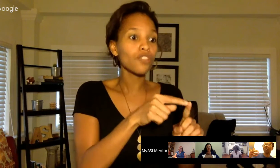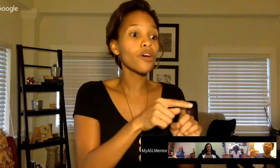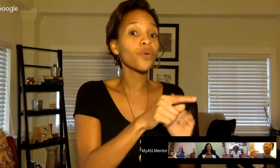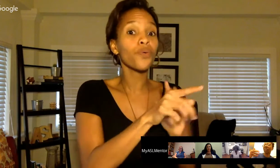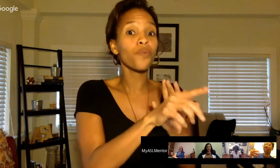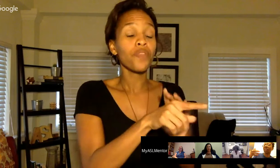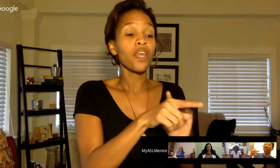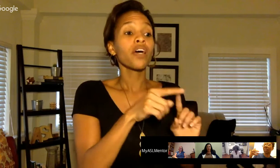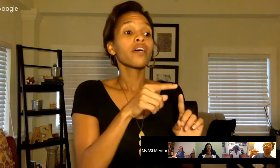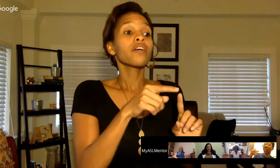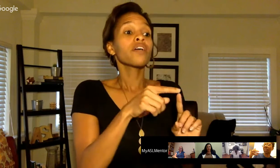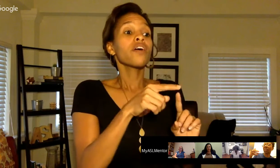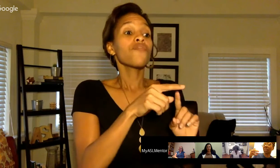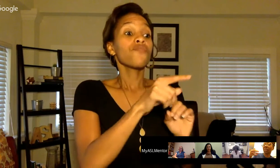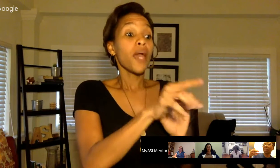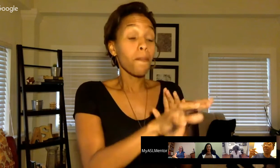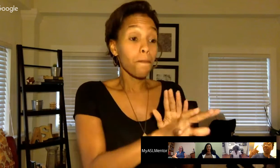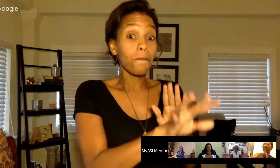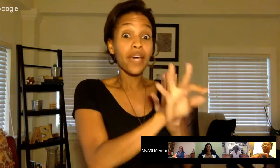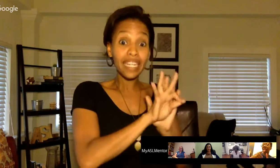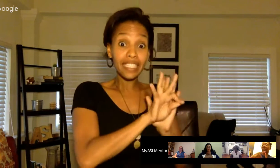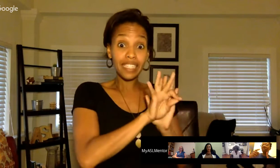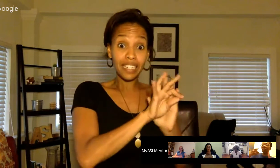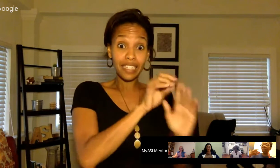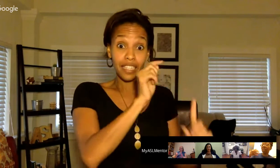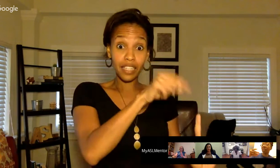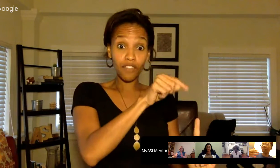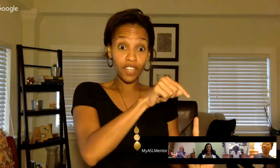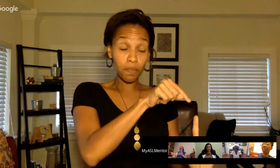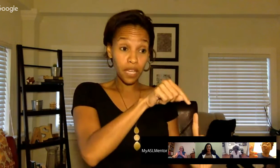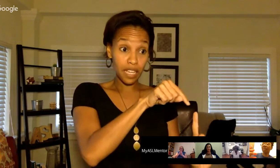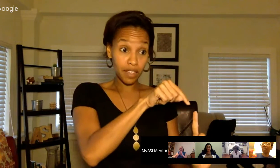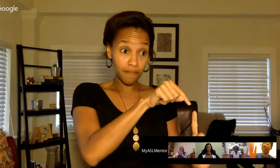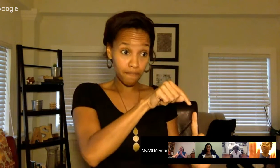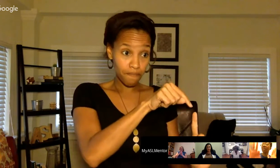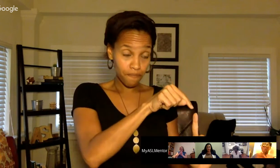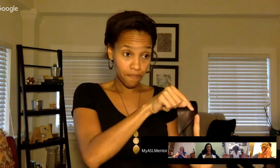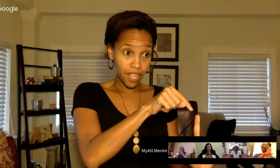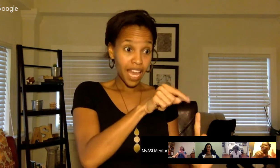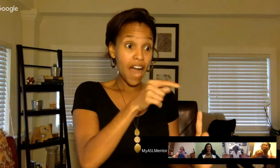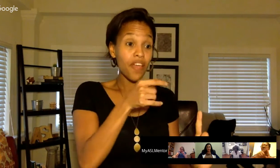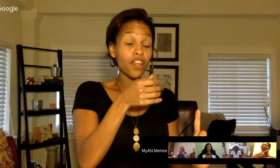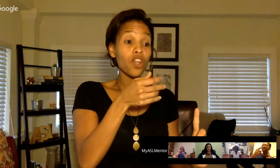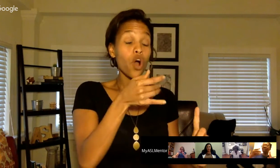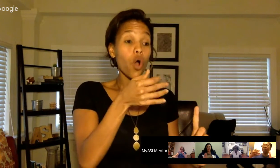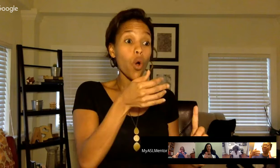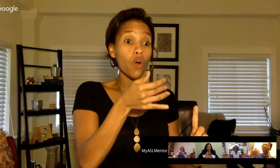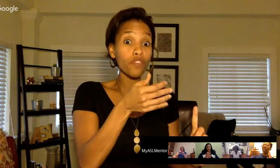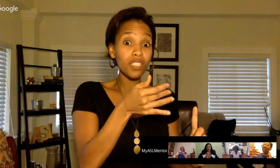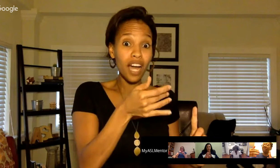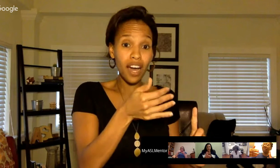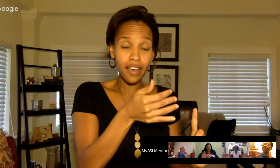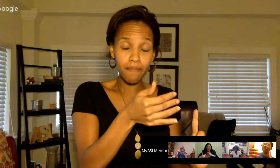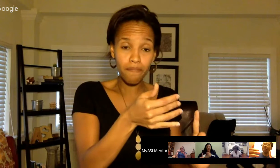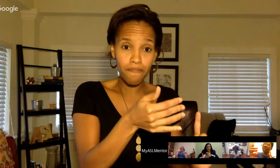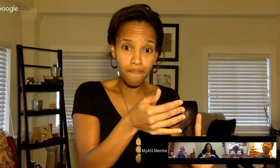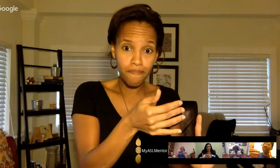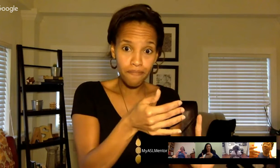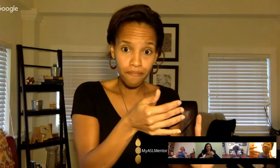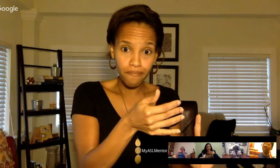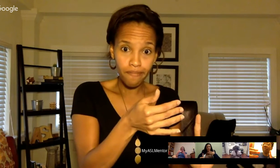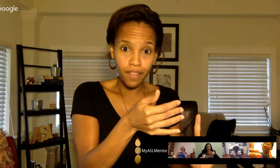past. So they picked the VP, and then over